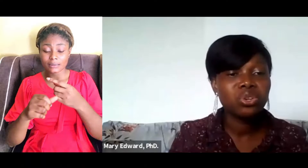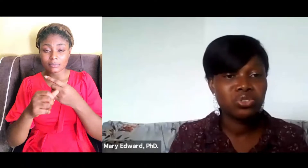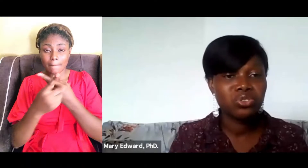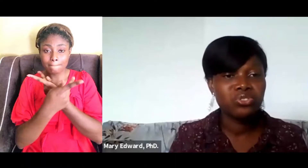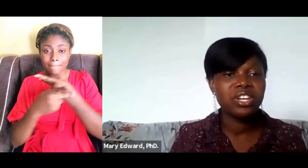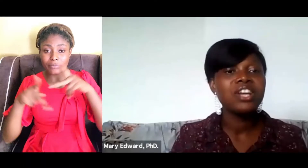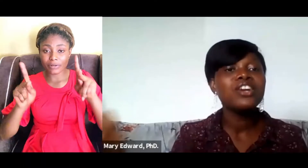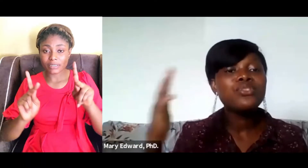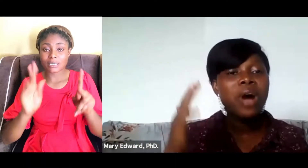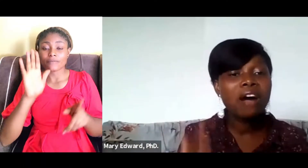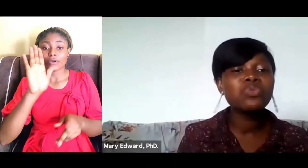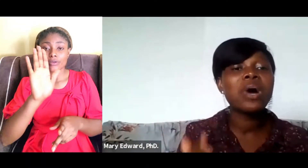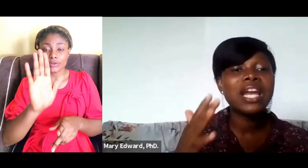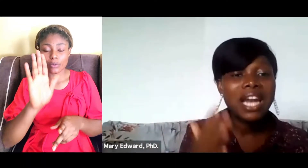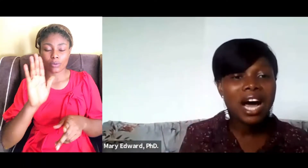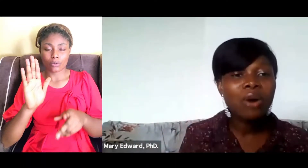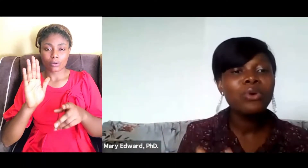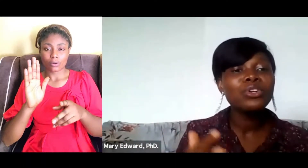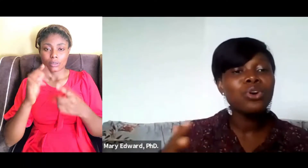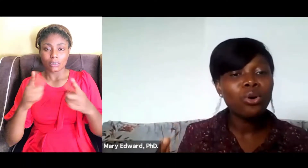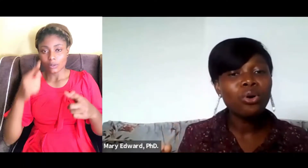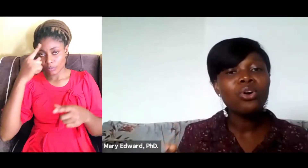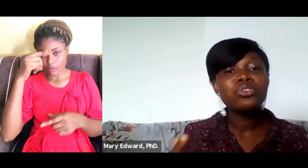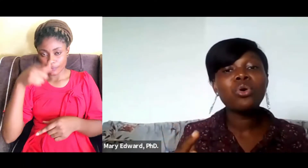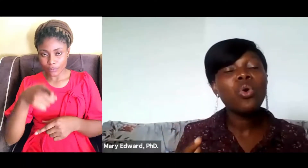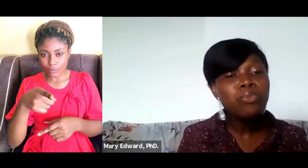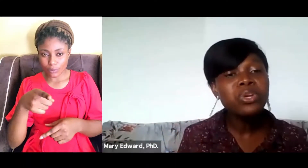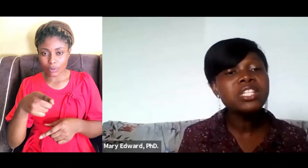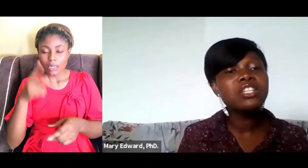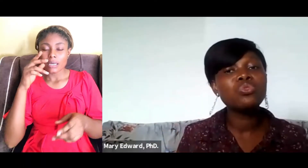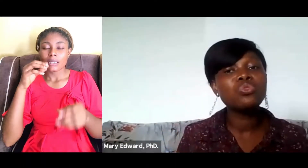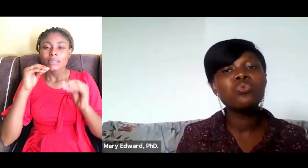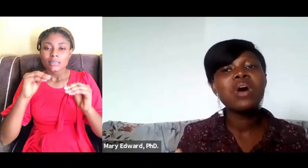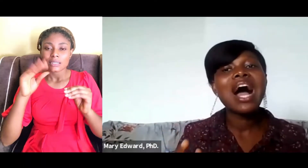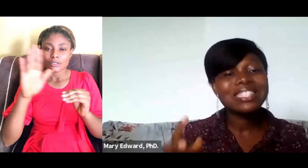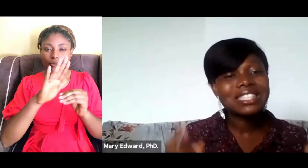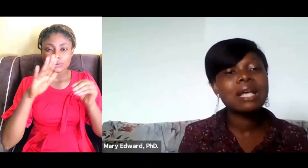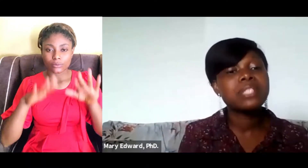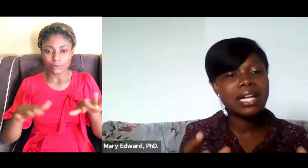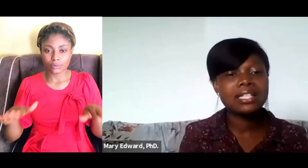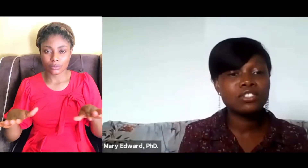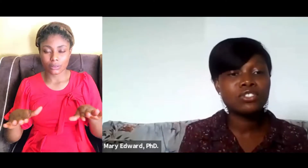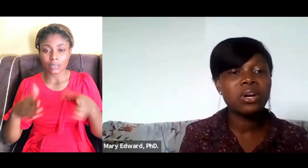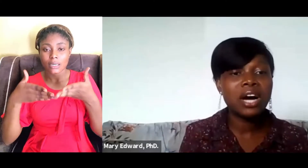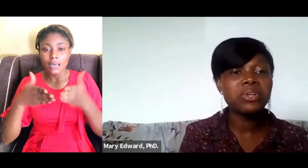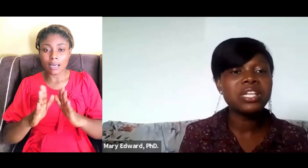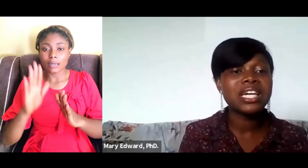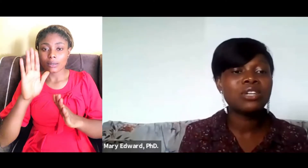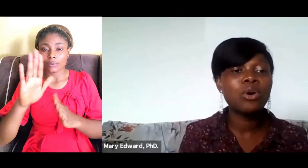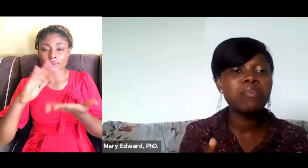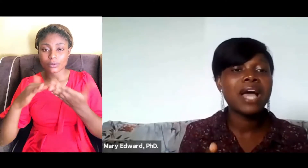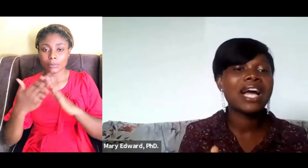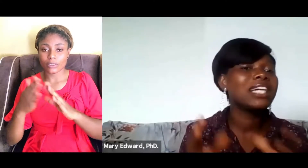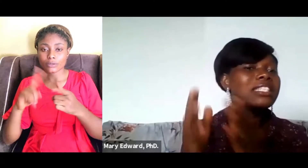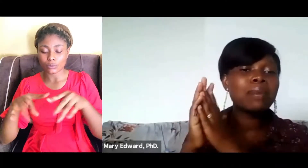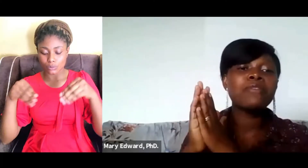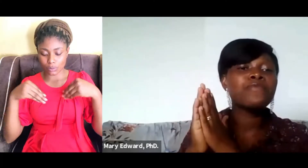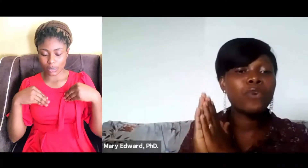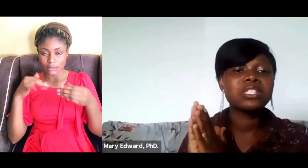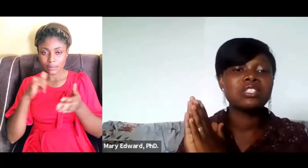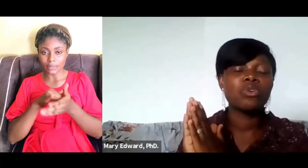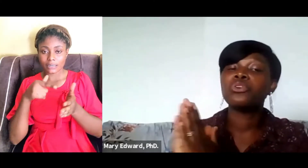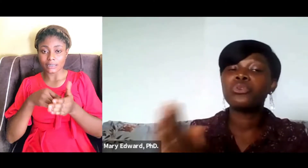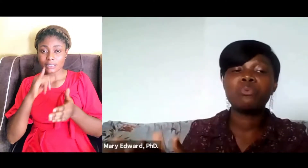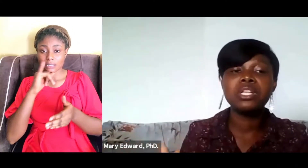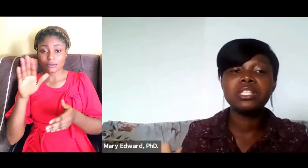have to teach your children. You have to allow your community to accept accept that this is your language. You cannot be, I can't come